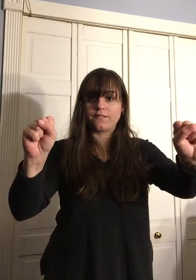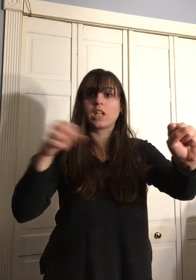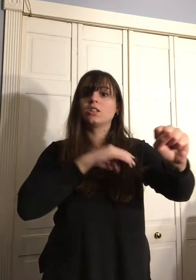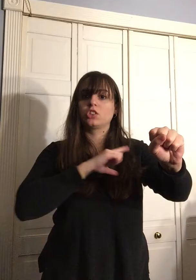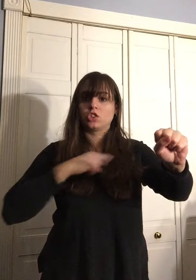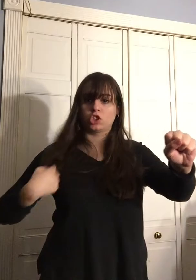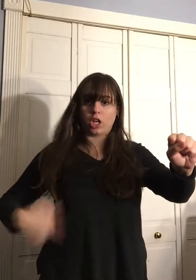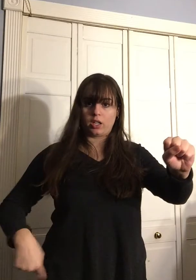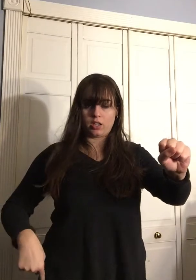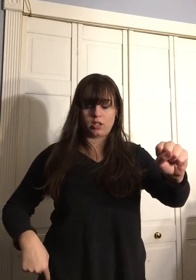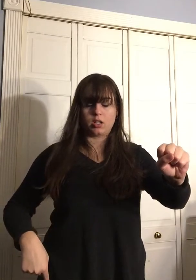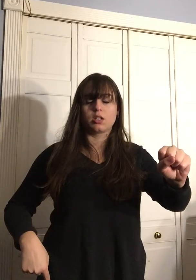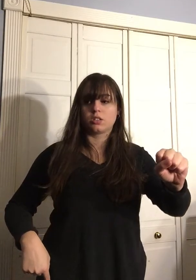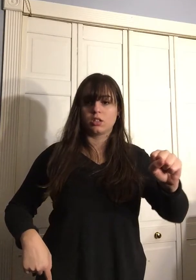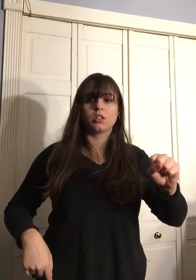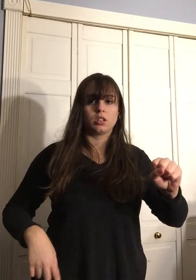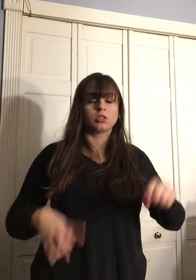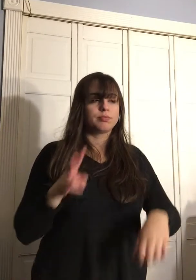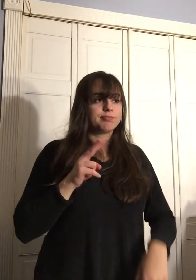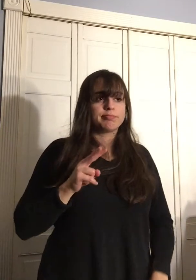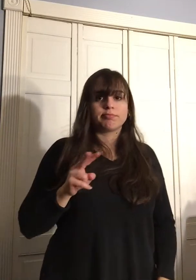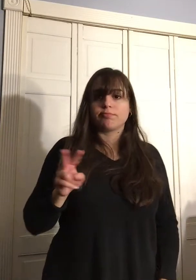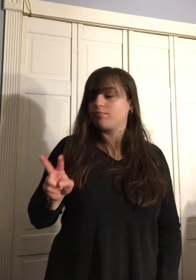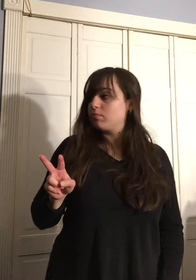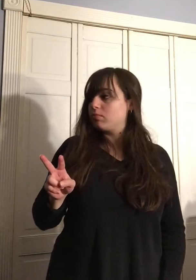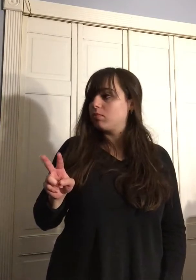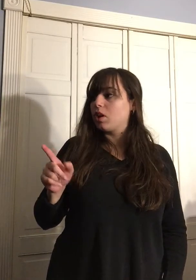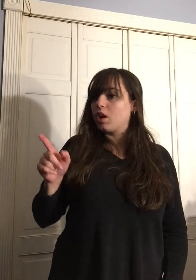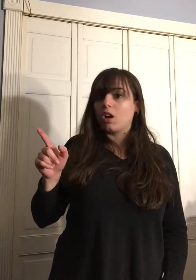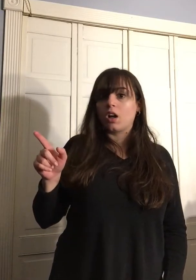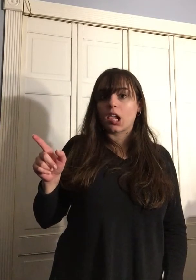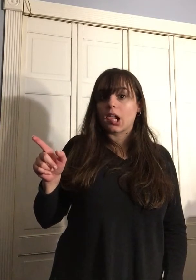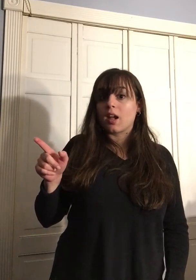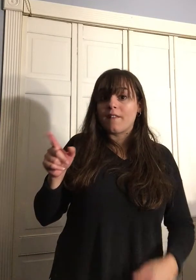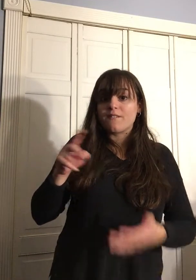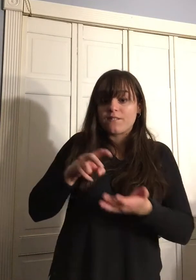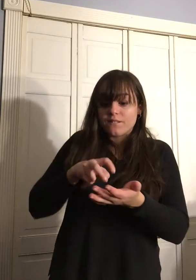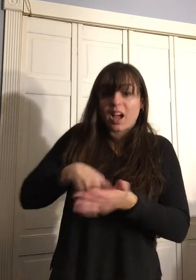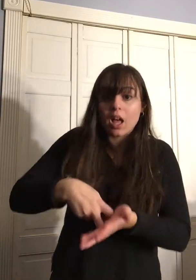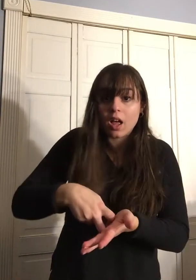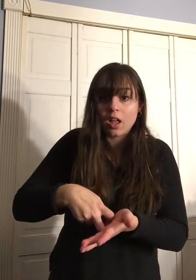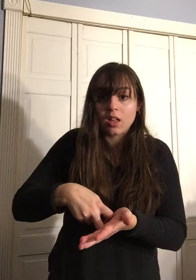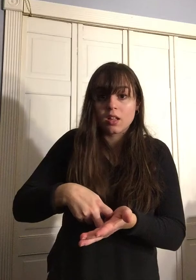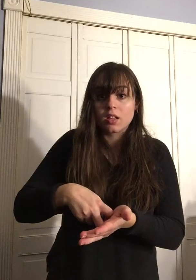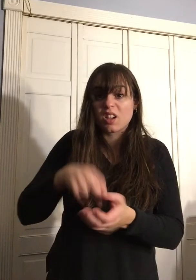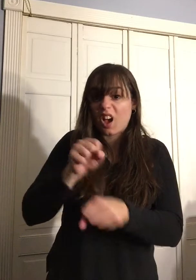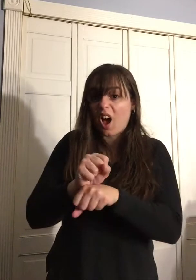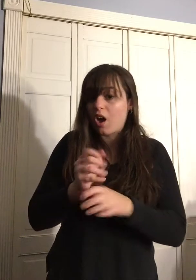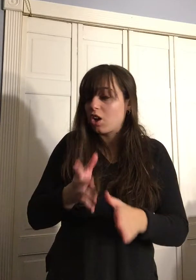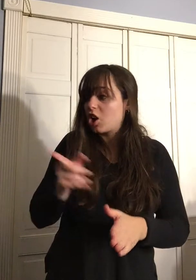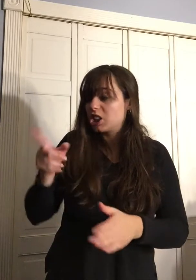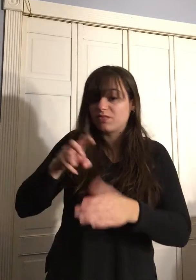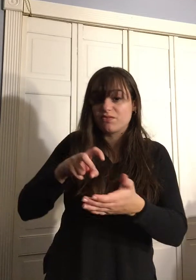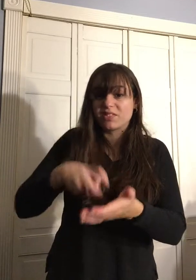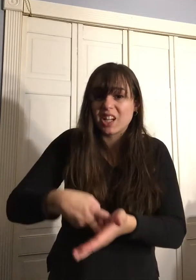head. And I was thinking that if my feet are on Chinese soil, I'll be safe. And I